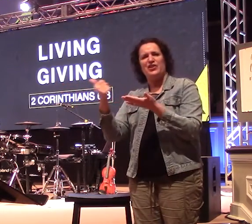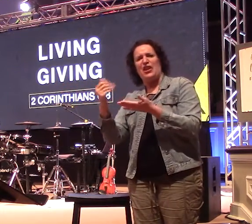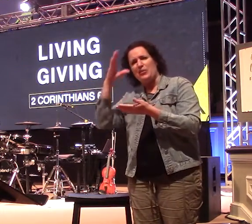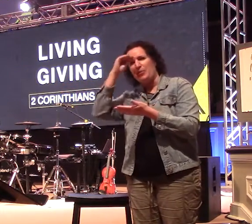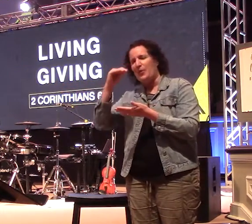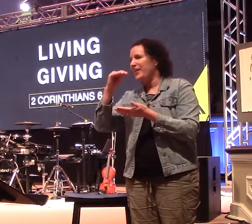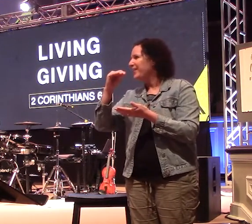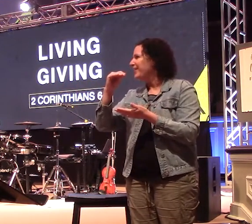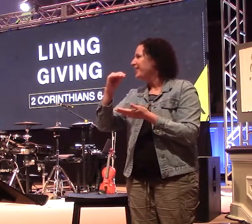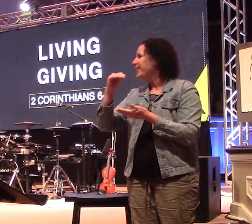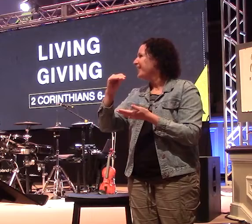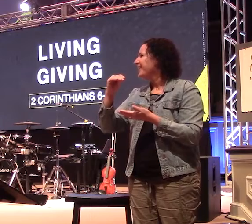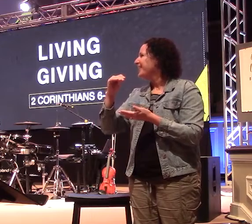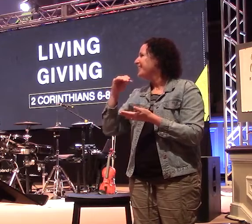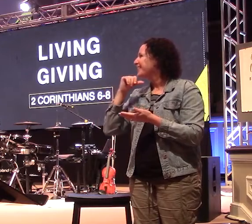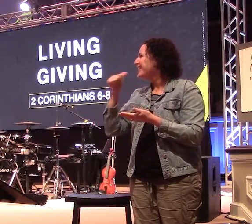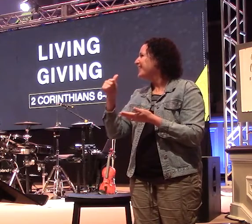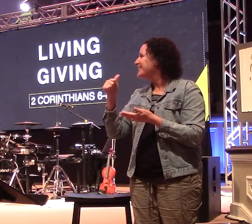Not to his son, no!